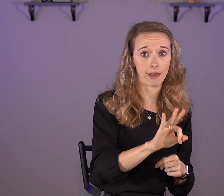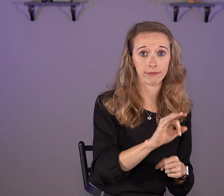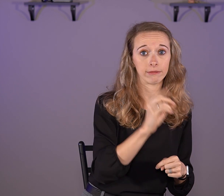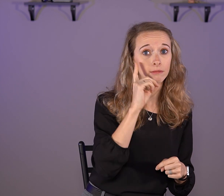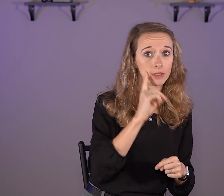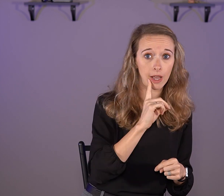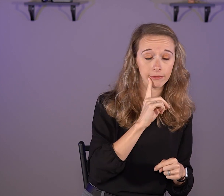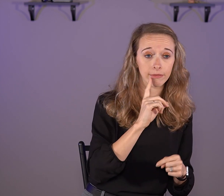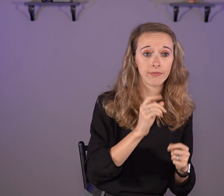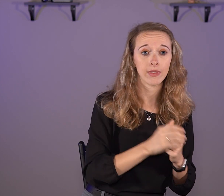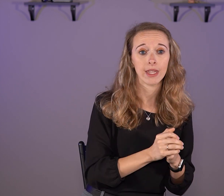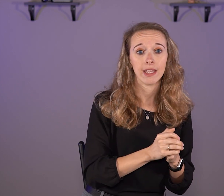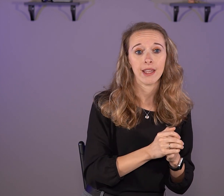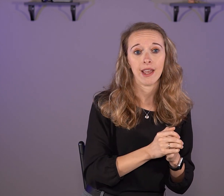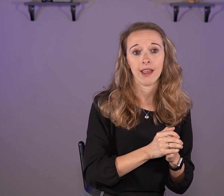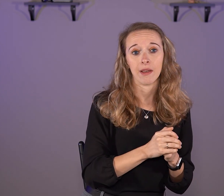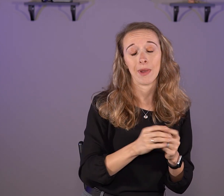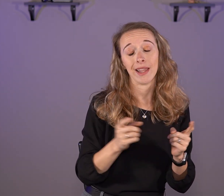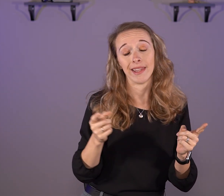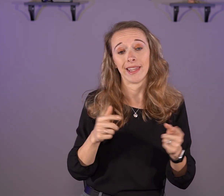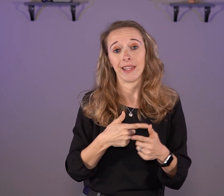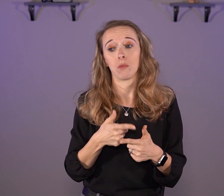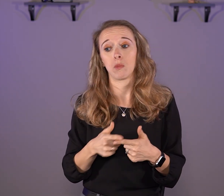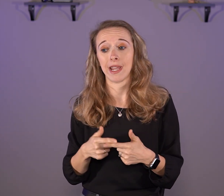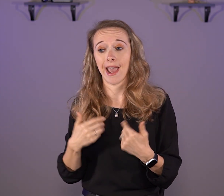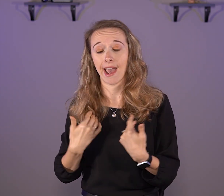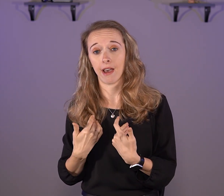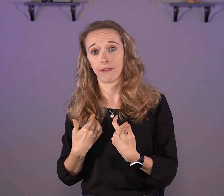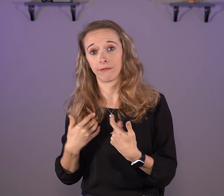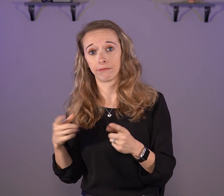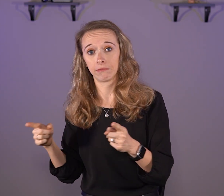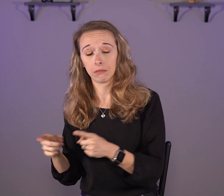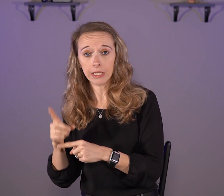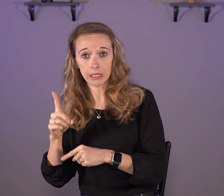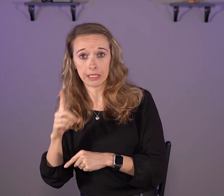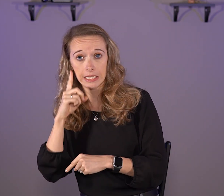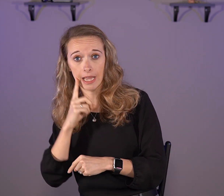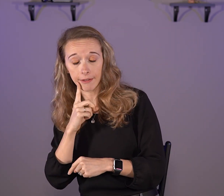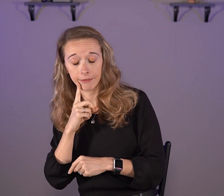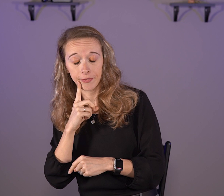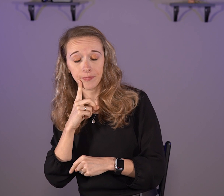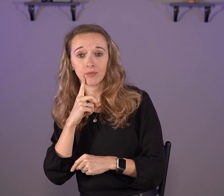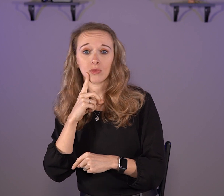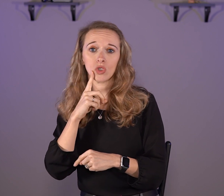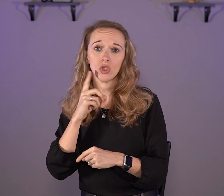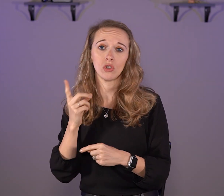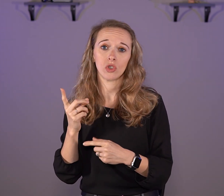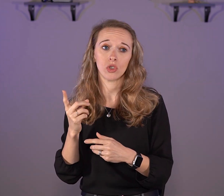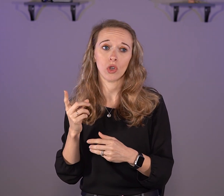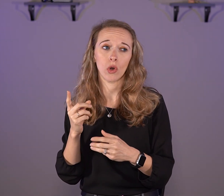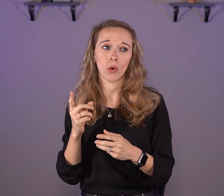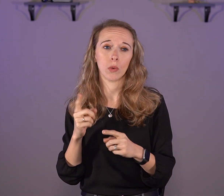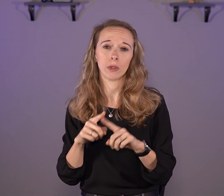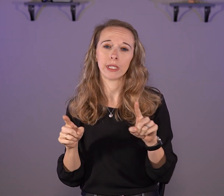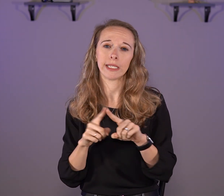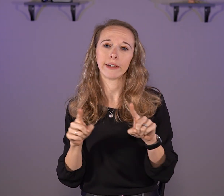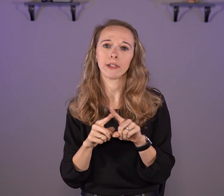D-E-A-F, deaf. And then we have little d deaf. So the